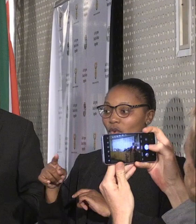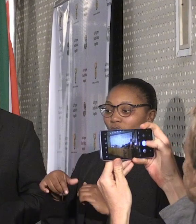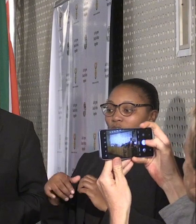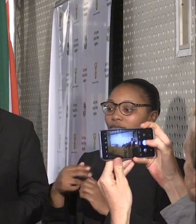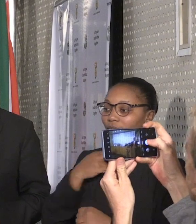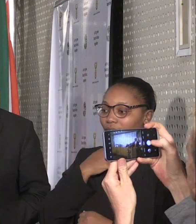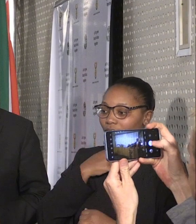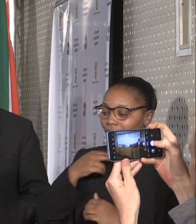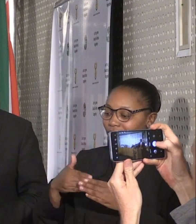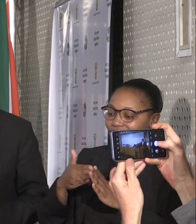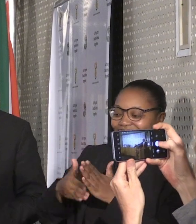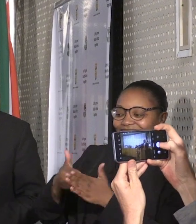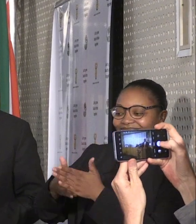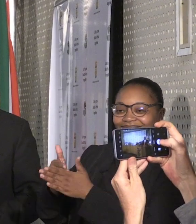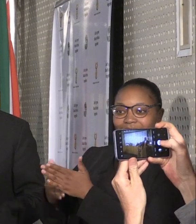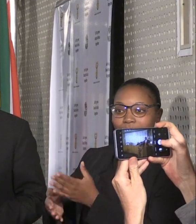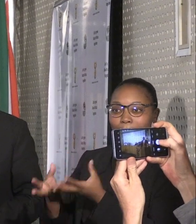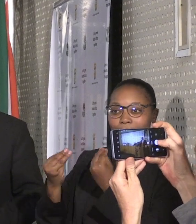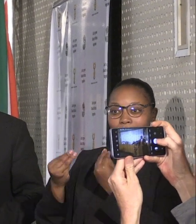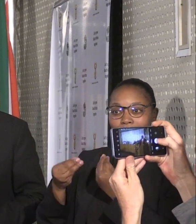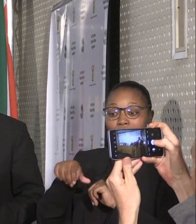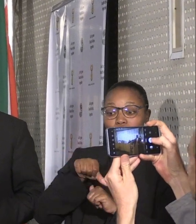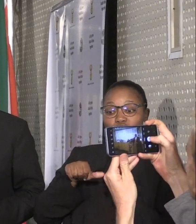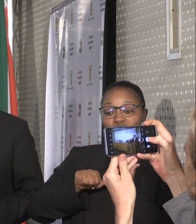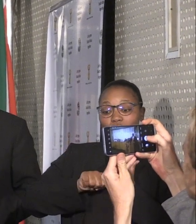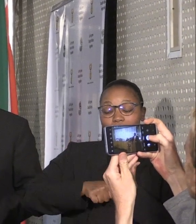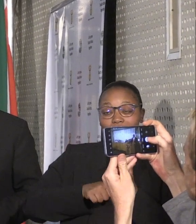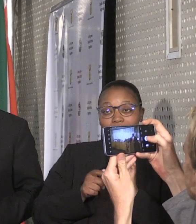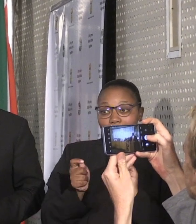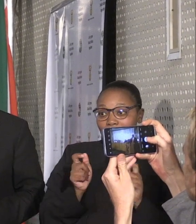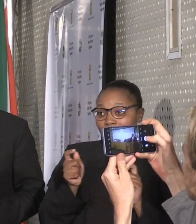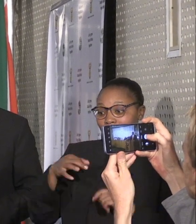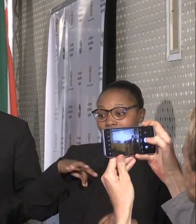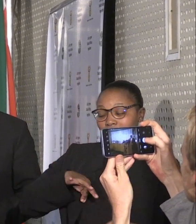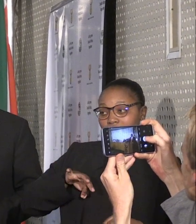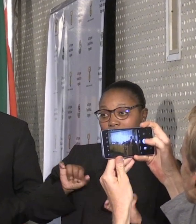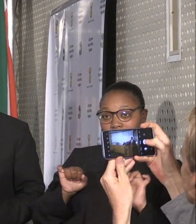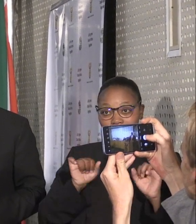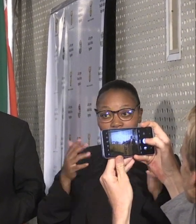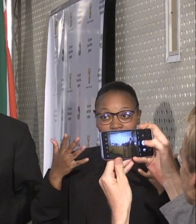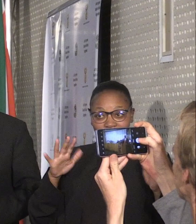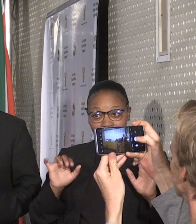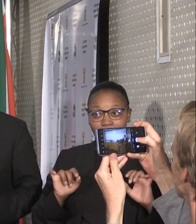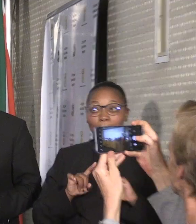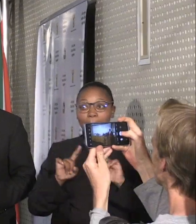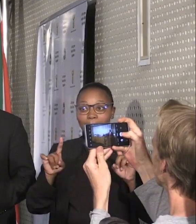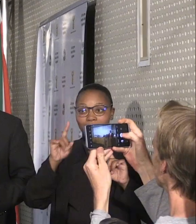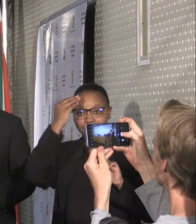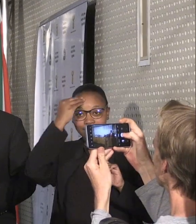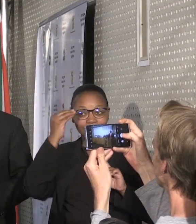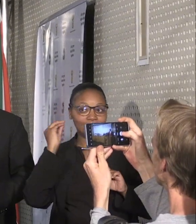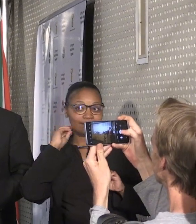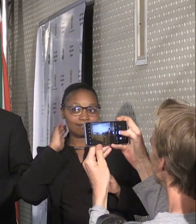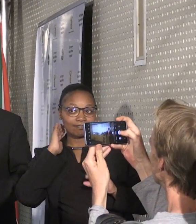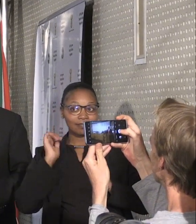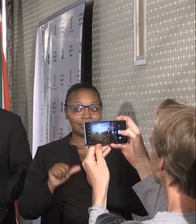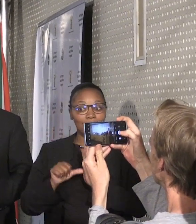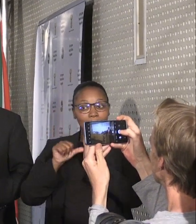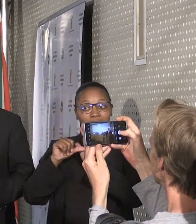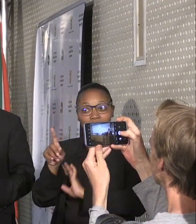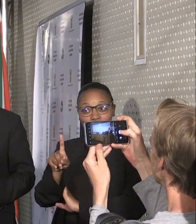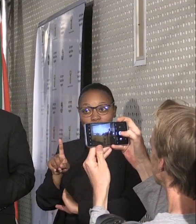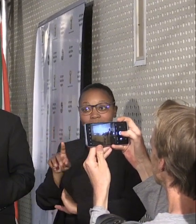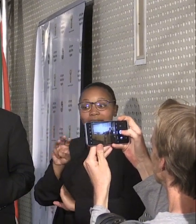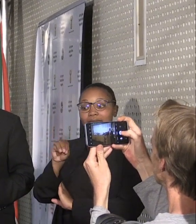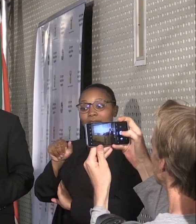grants payments. However, it is important to acknowledge that due to manual processes involved, the